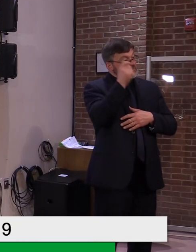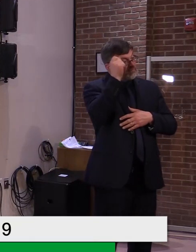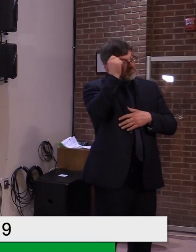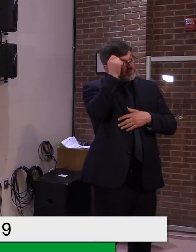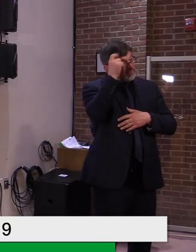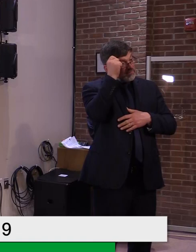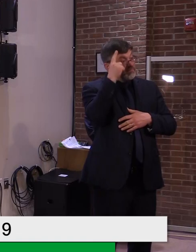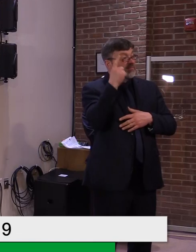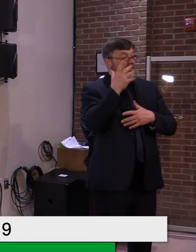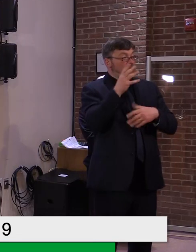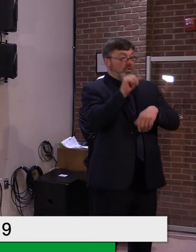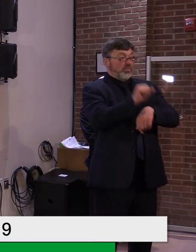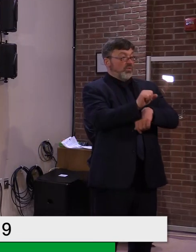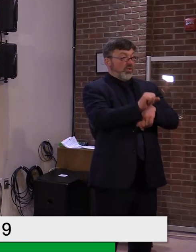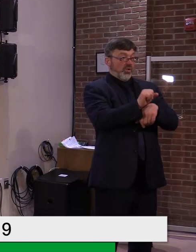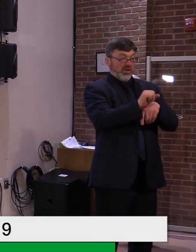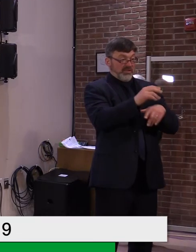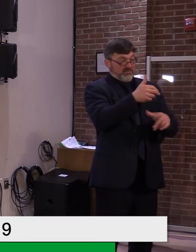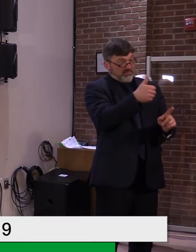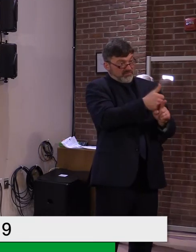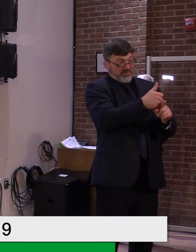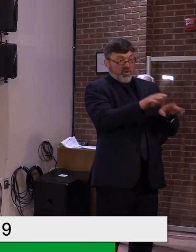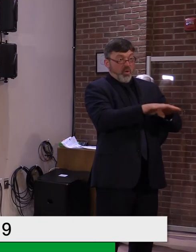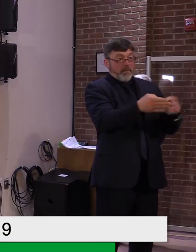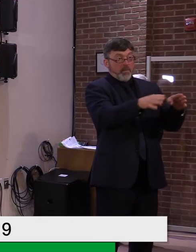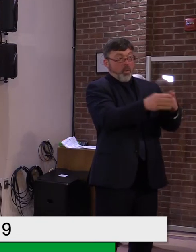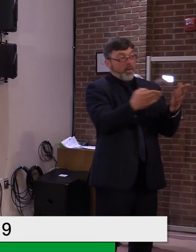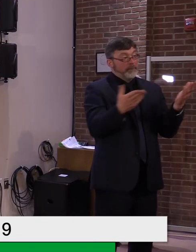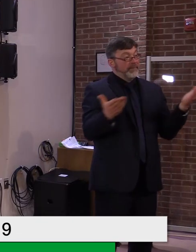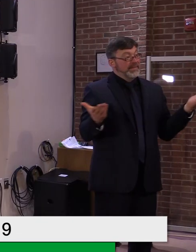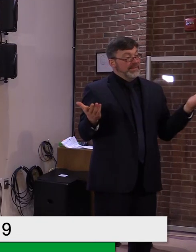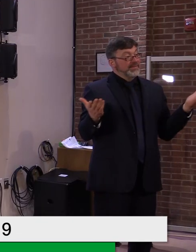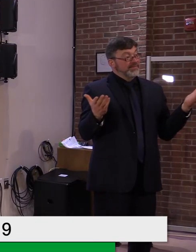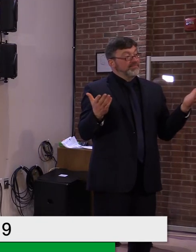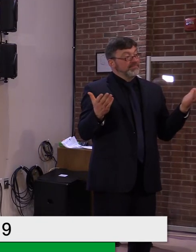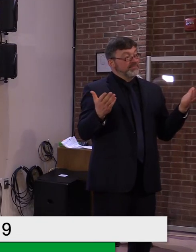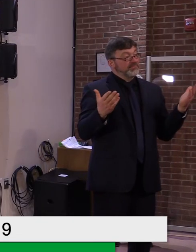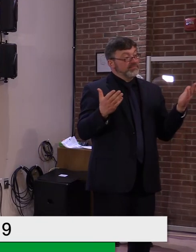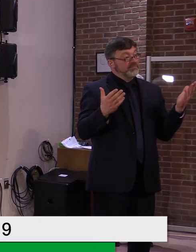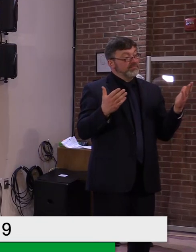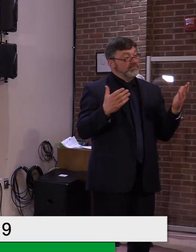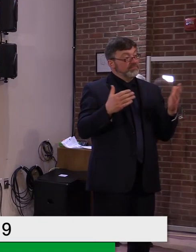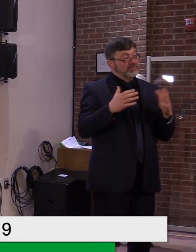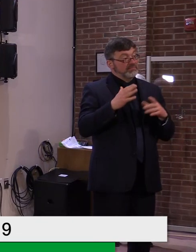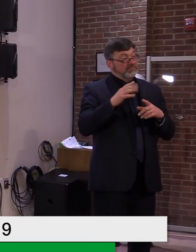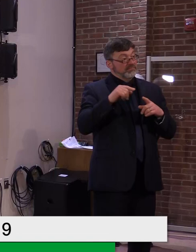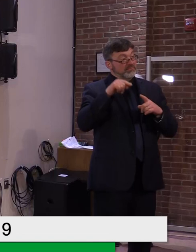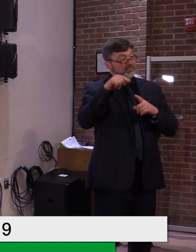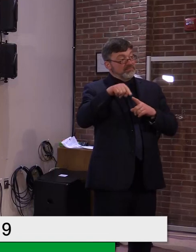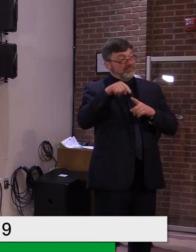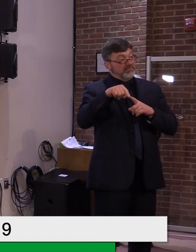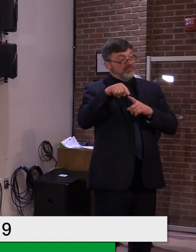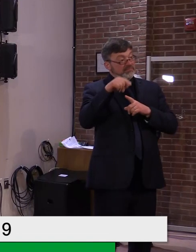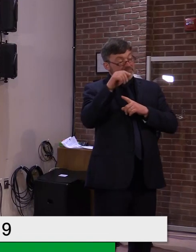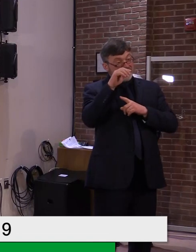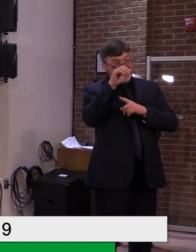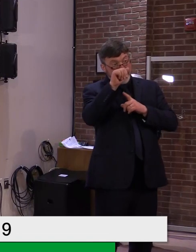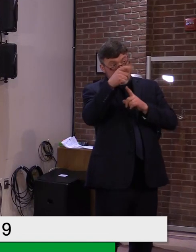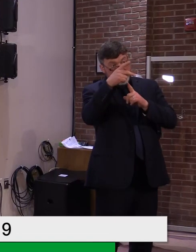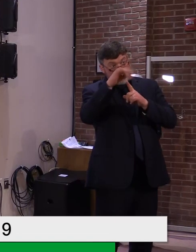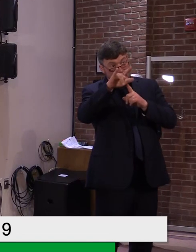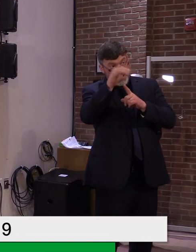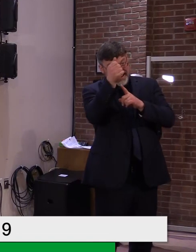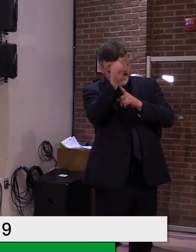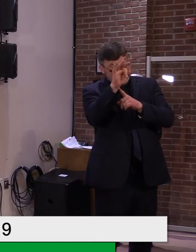point where we're going to be on the 19th offering everyone over the age of 16 the opportunity to sign up for a